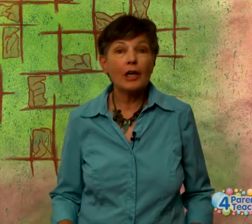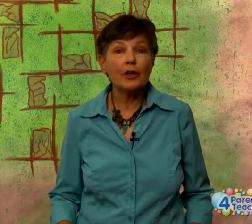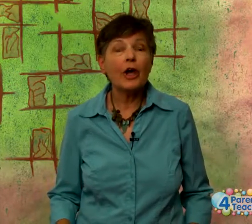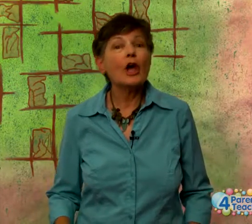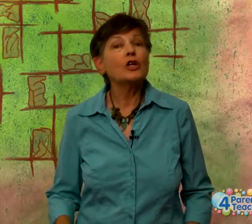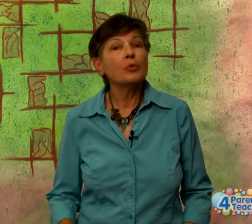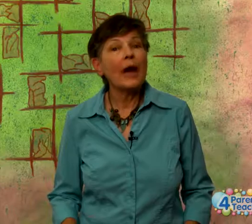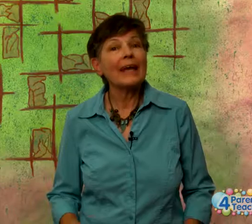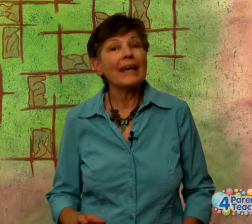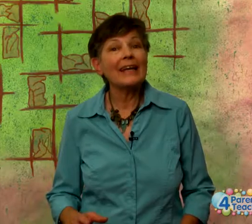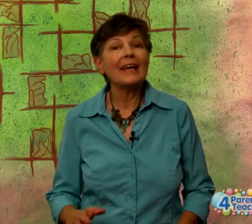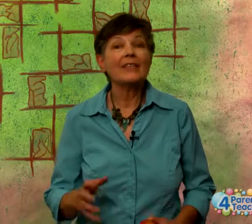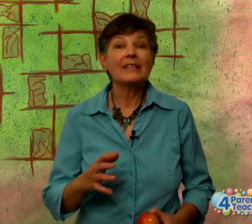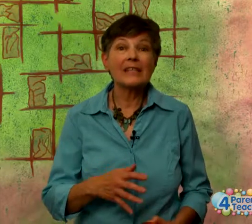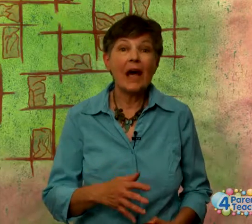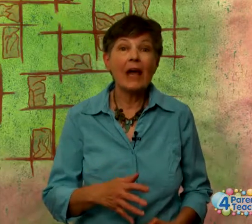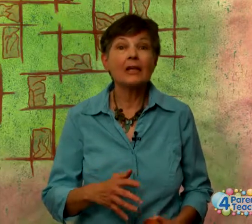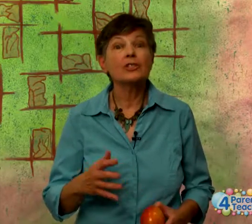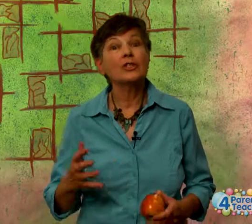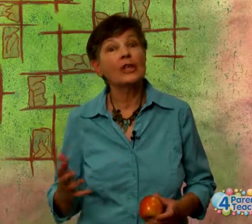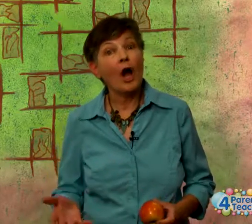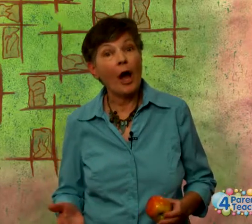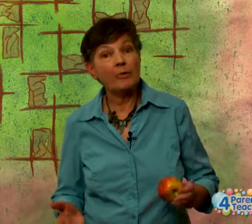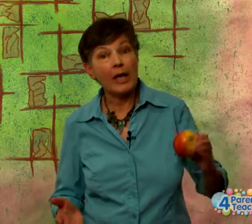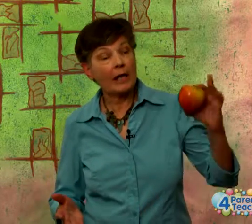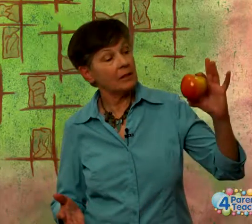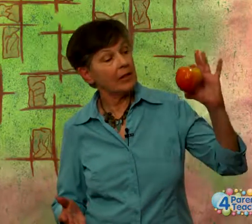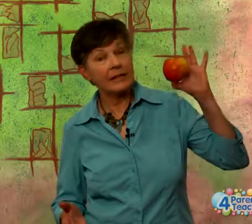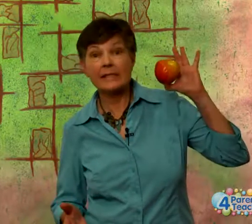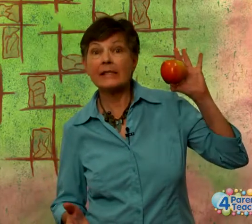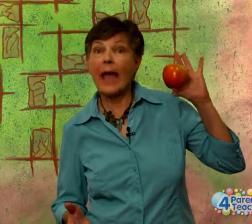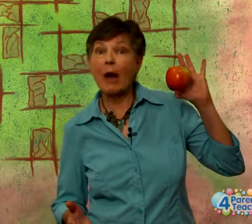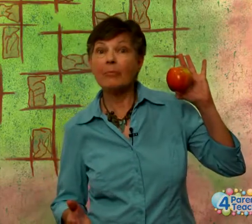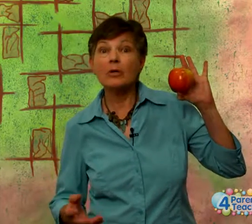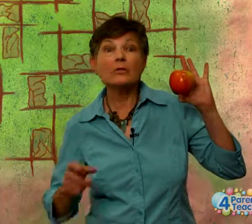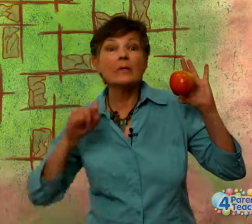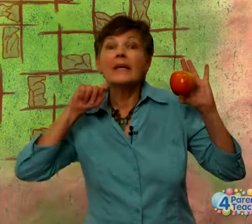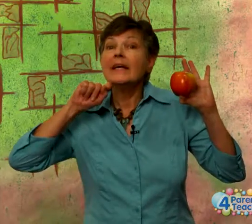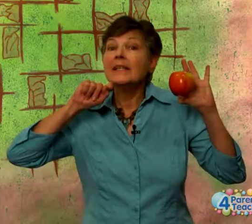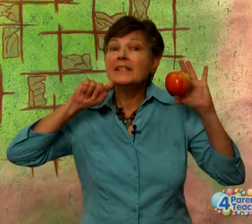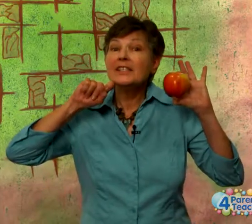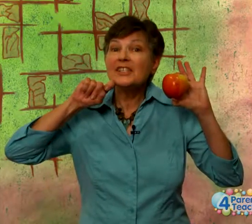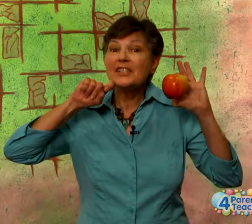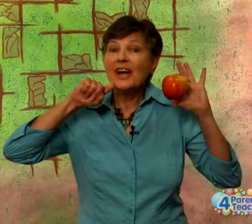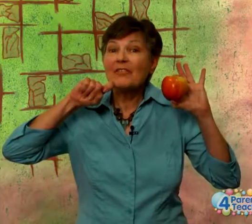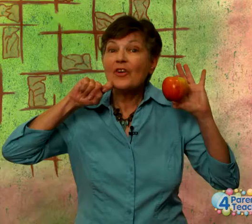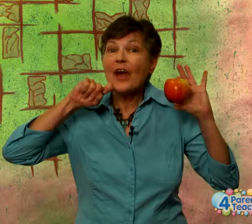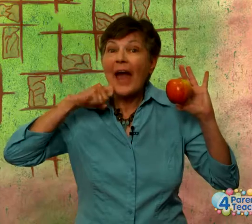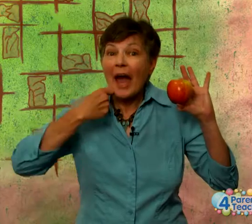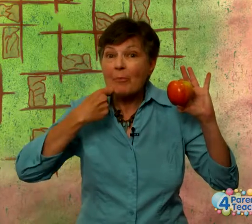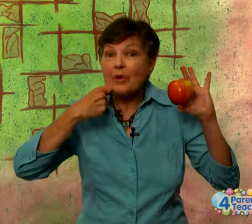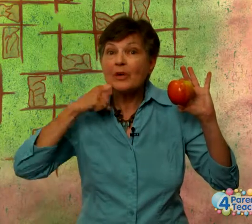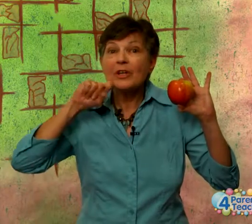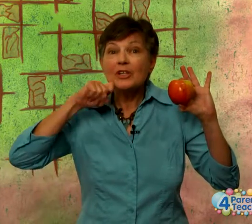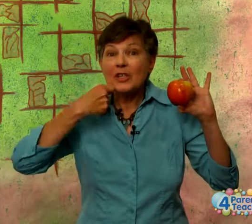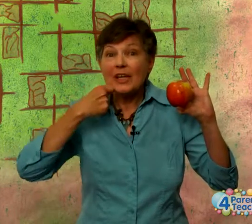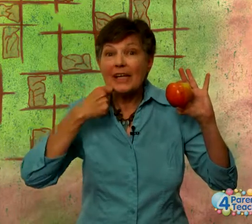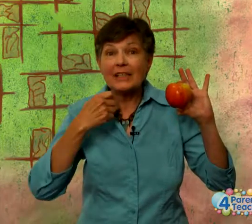toddler, try to connect the sign to the object, like this is apple, and this is the sign for apple. So you connect it